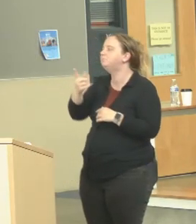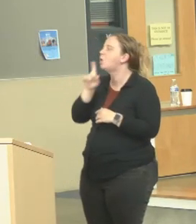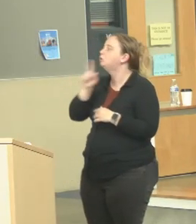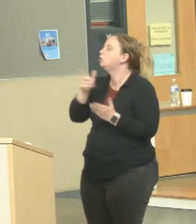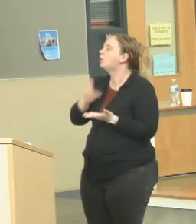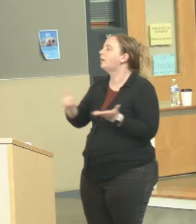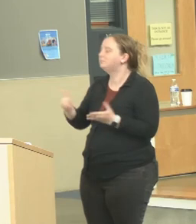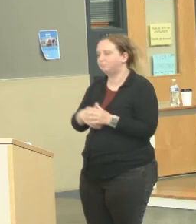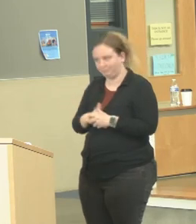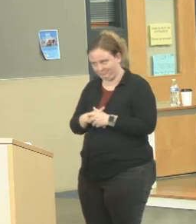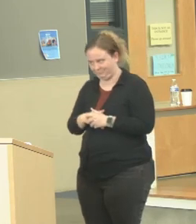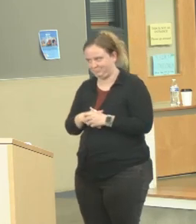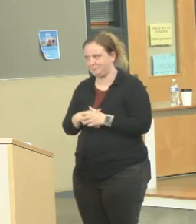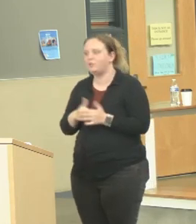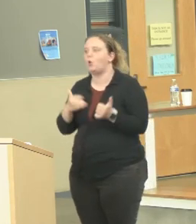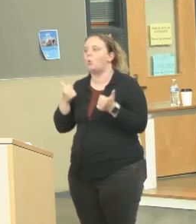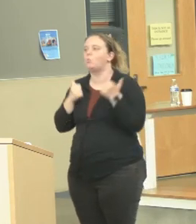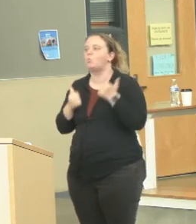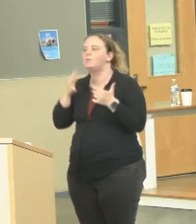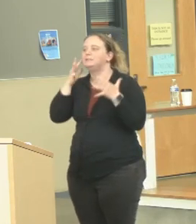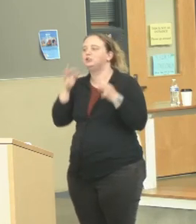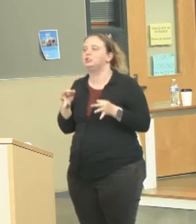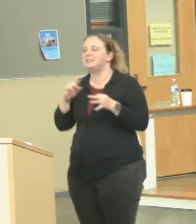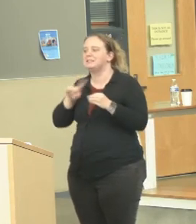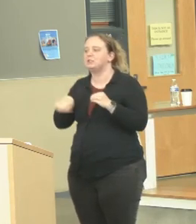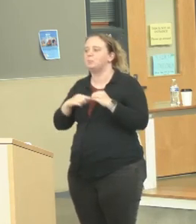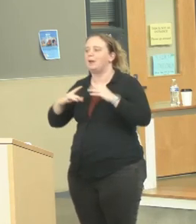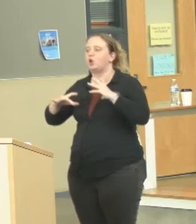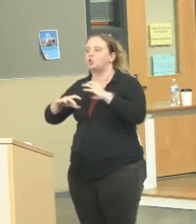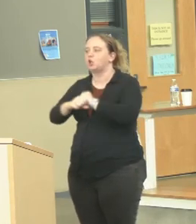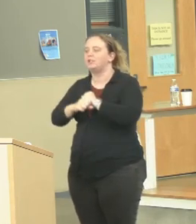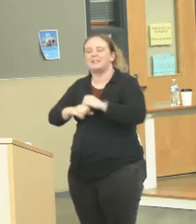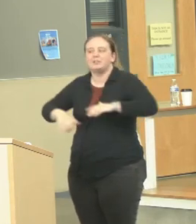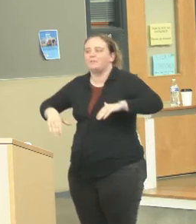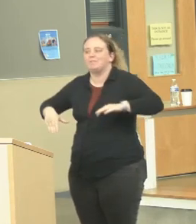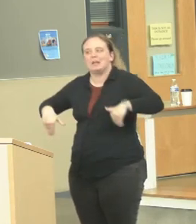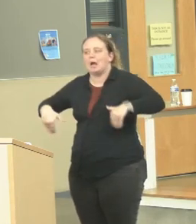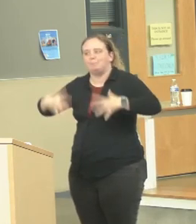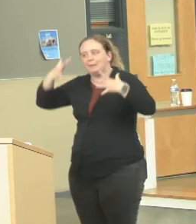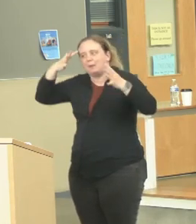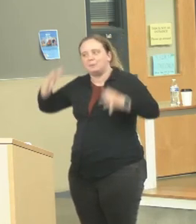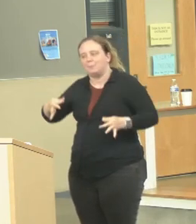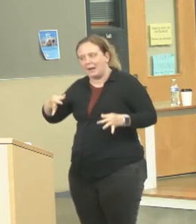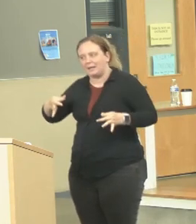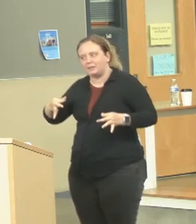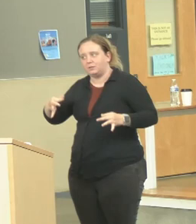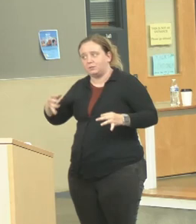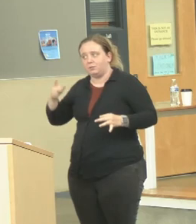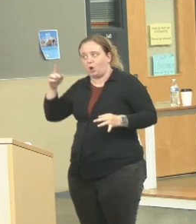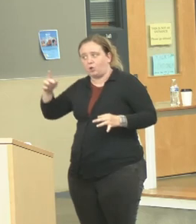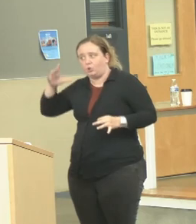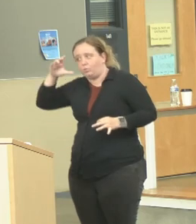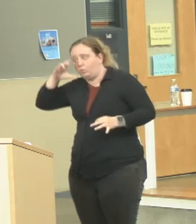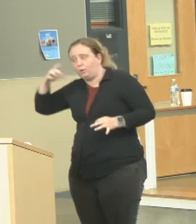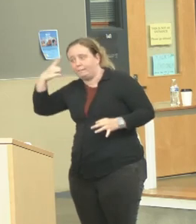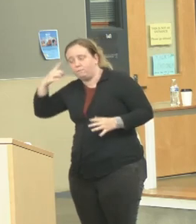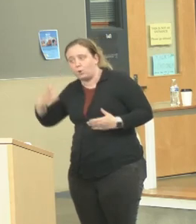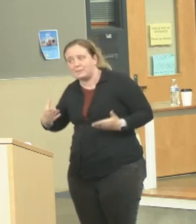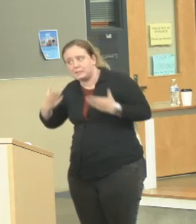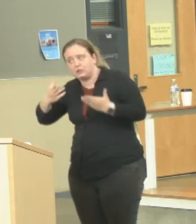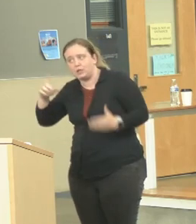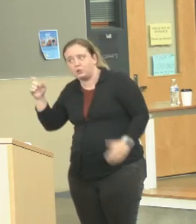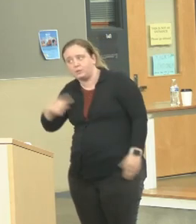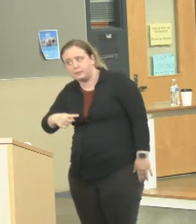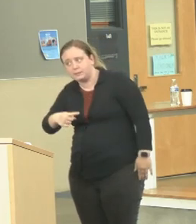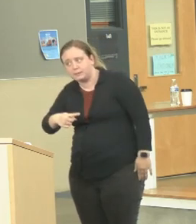Which decisions about consolidations have not been made, and therefore do you seek suggestions?